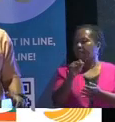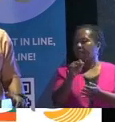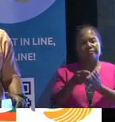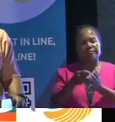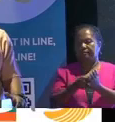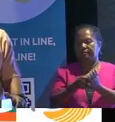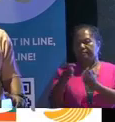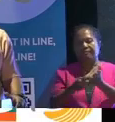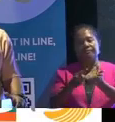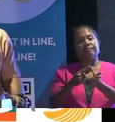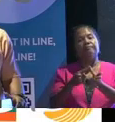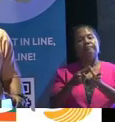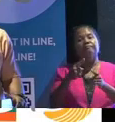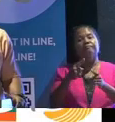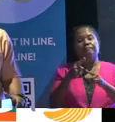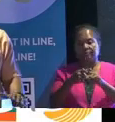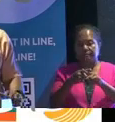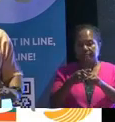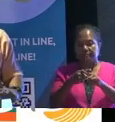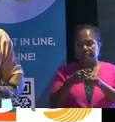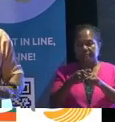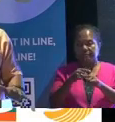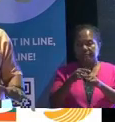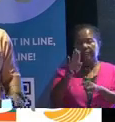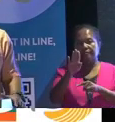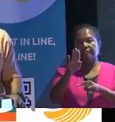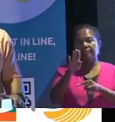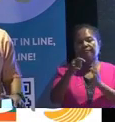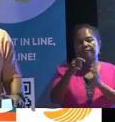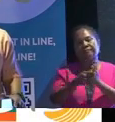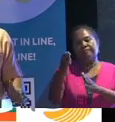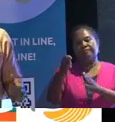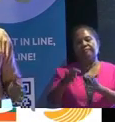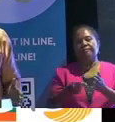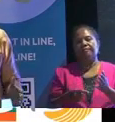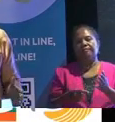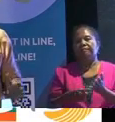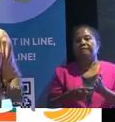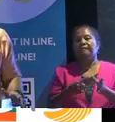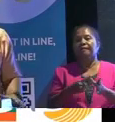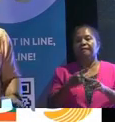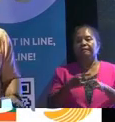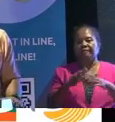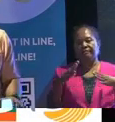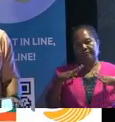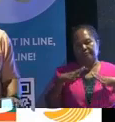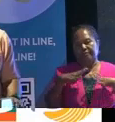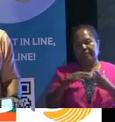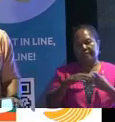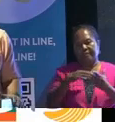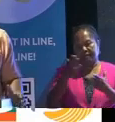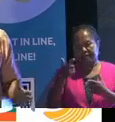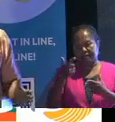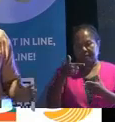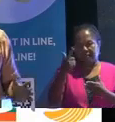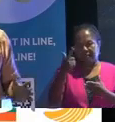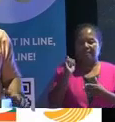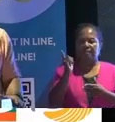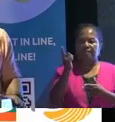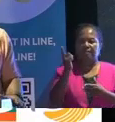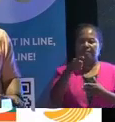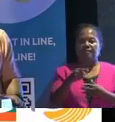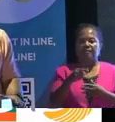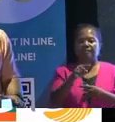tax. Your salary is tax-free. But now it's 17,500. So you